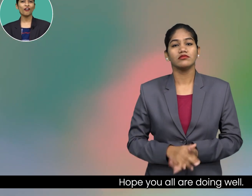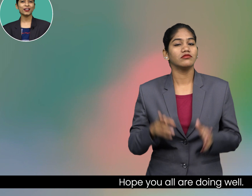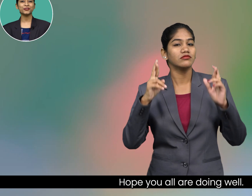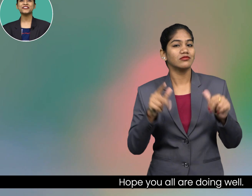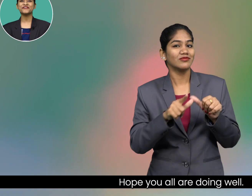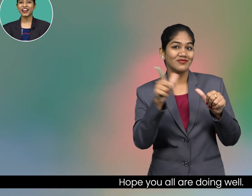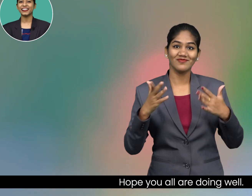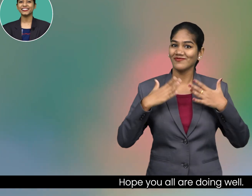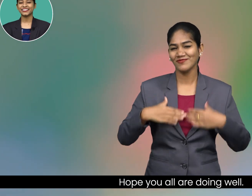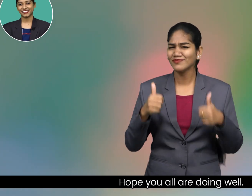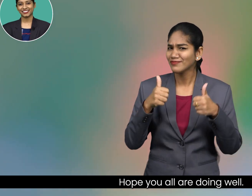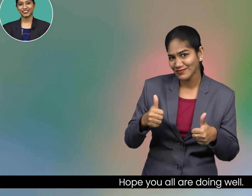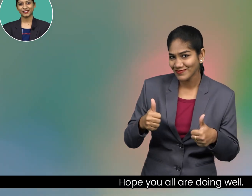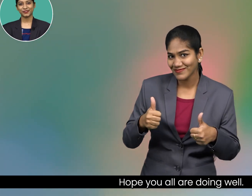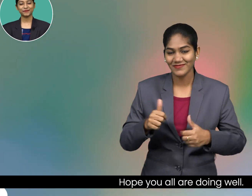Hope you all are doing well.